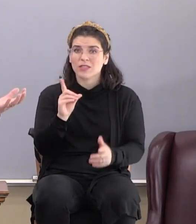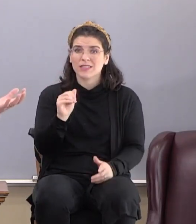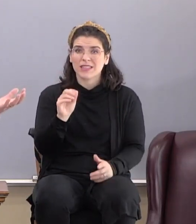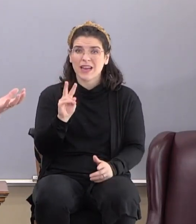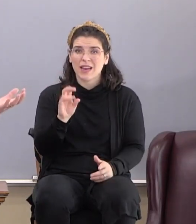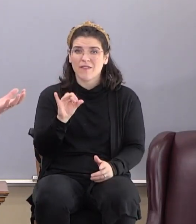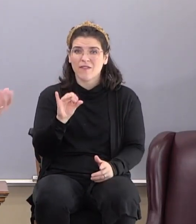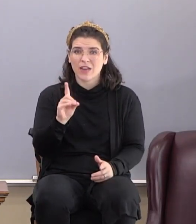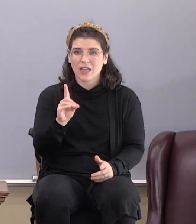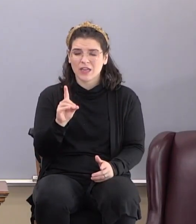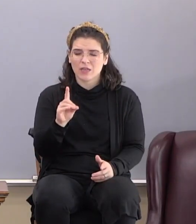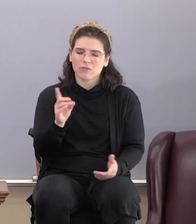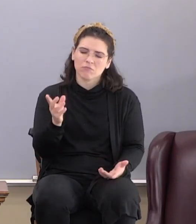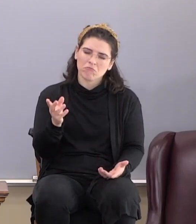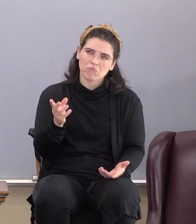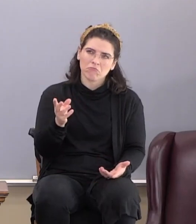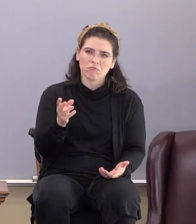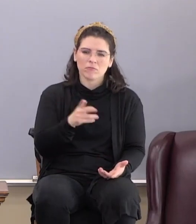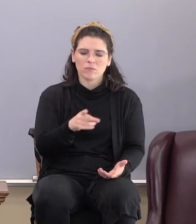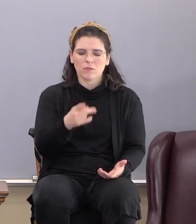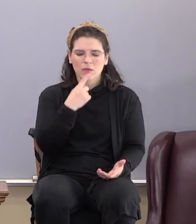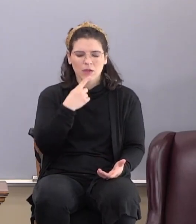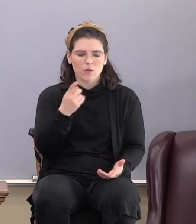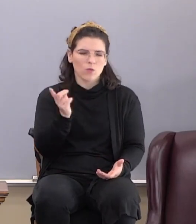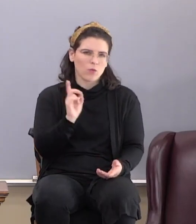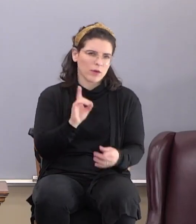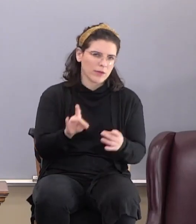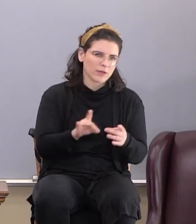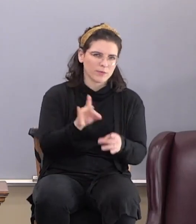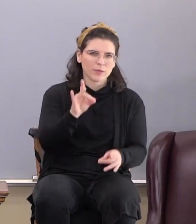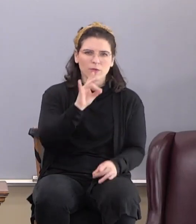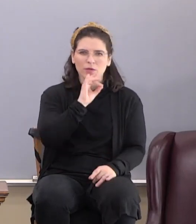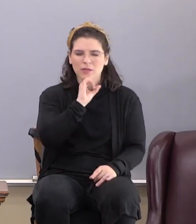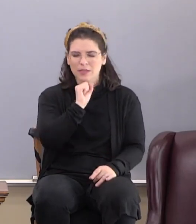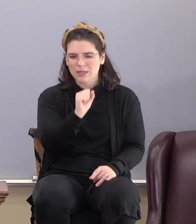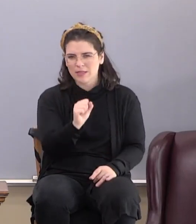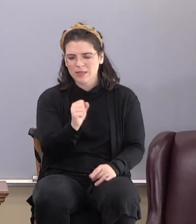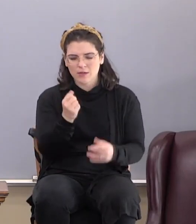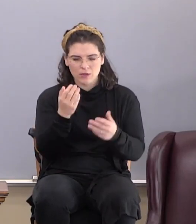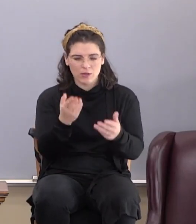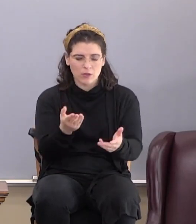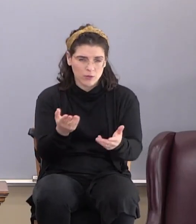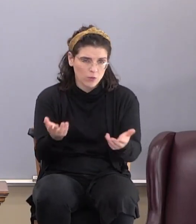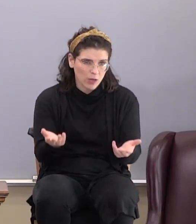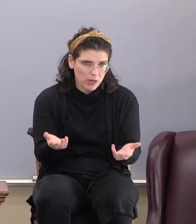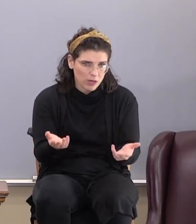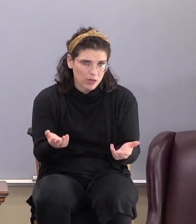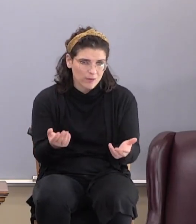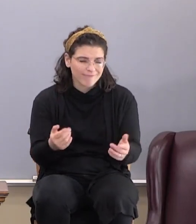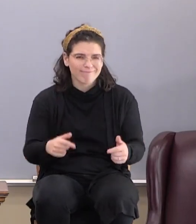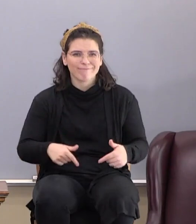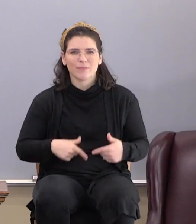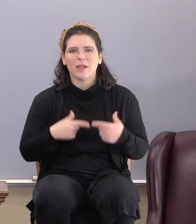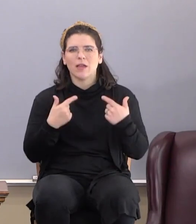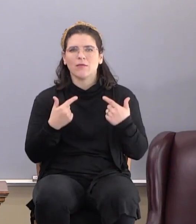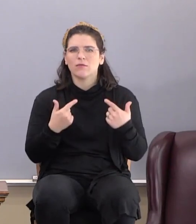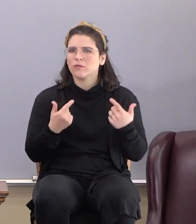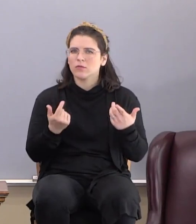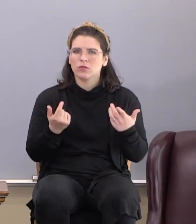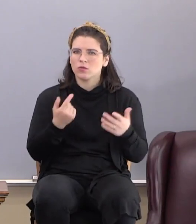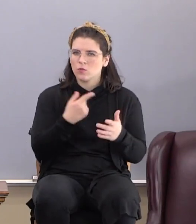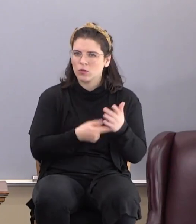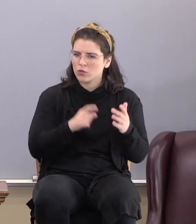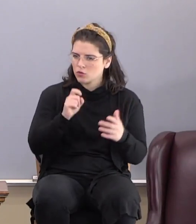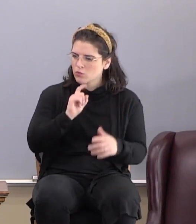David? So Paul says, where the Spirit is, there is what? So what should